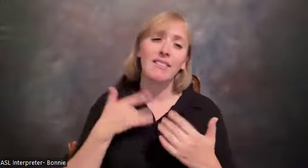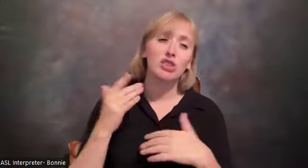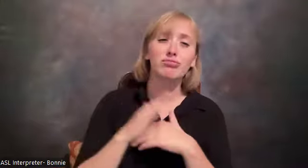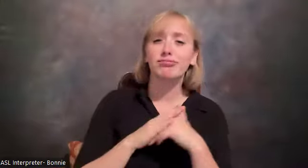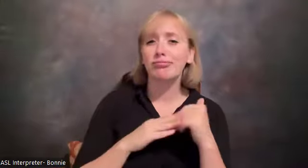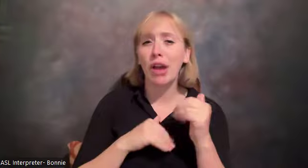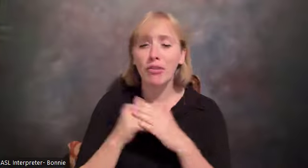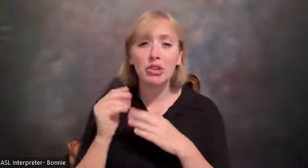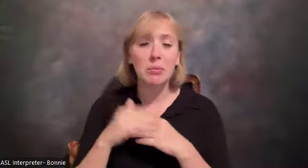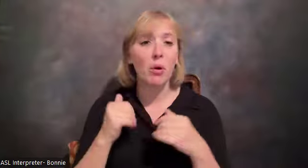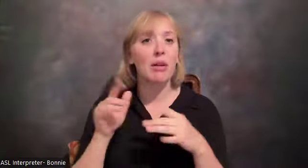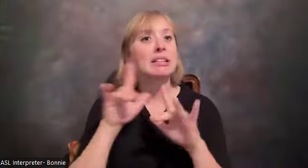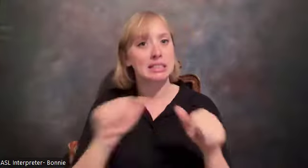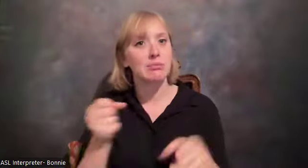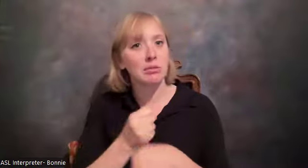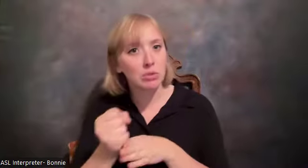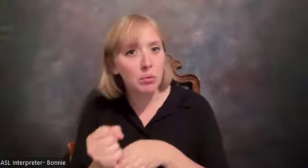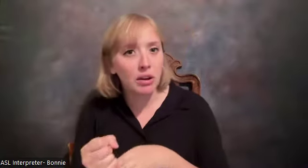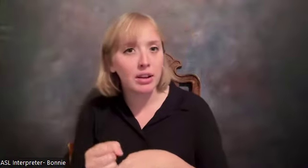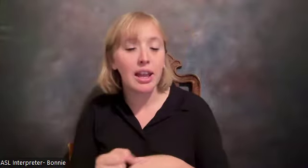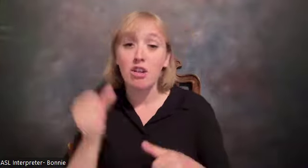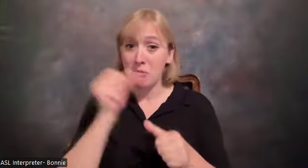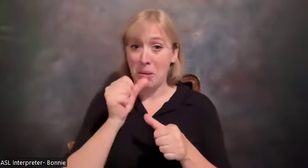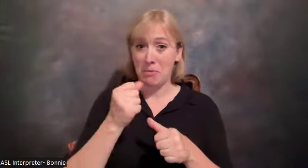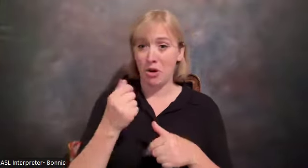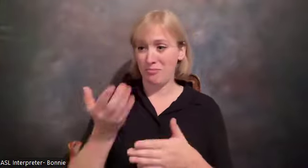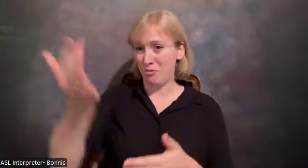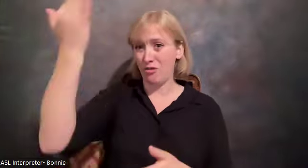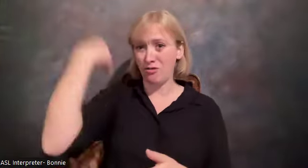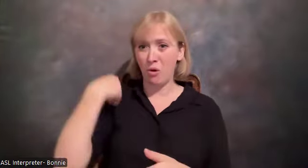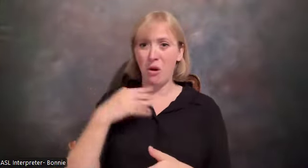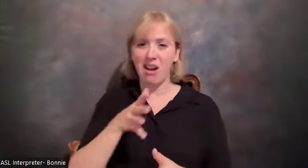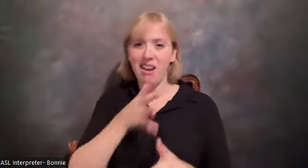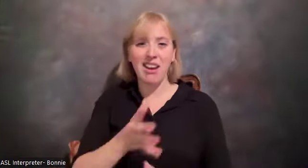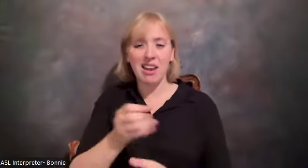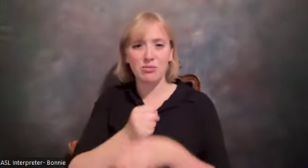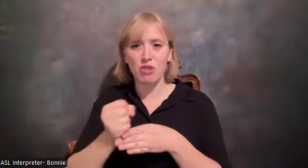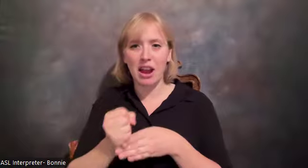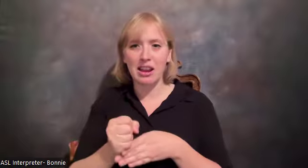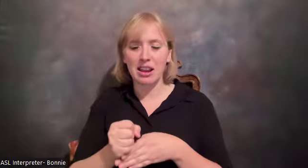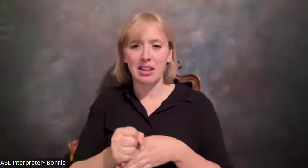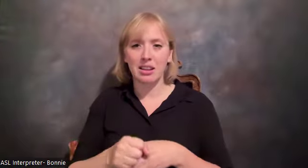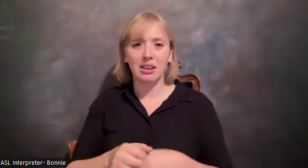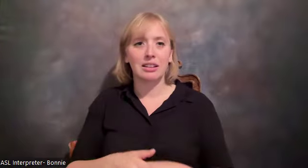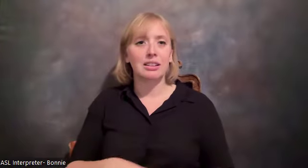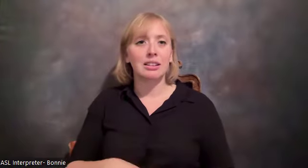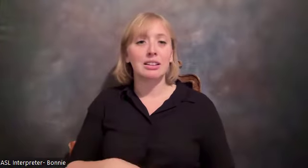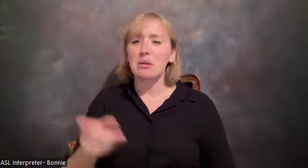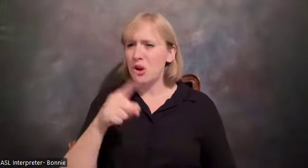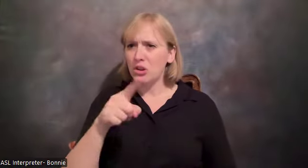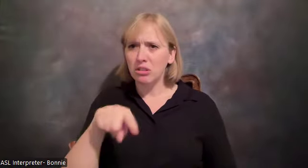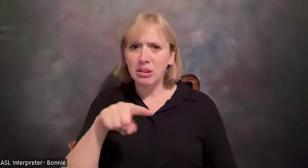sober. Like I told you, I knew what sobriety was. That's what sobriety, but you guys seem to